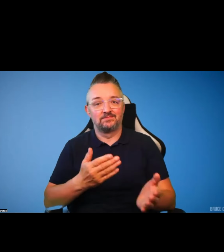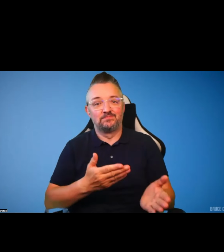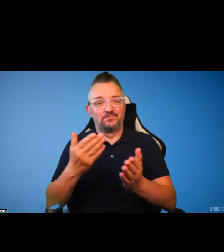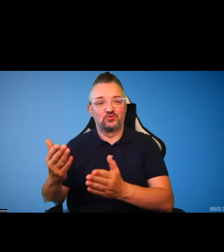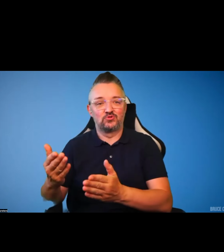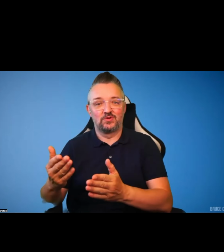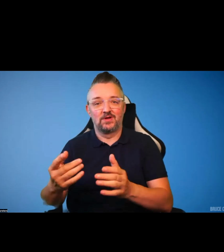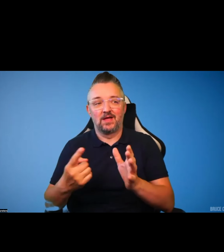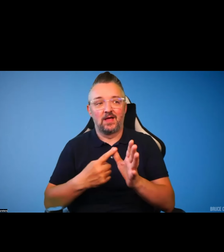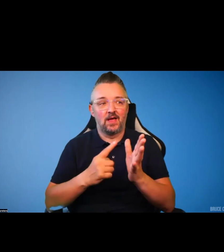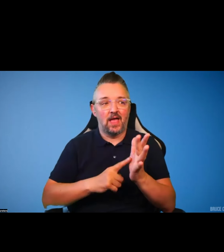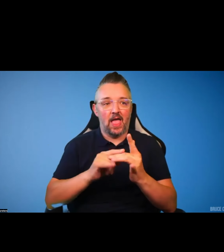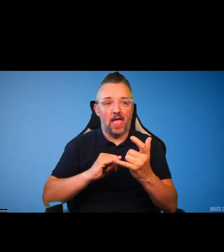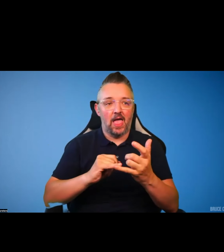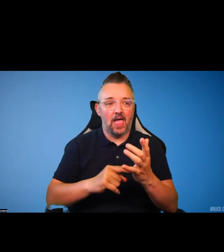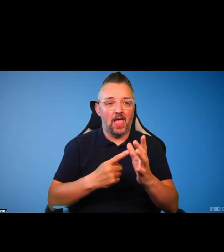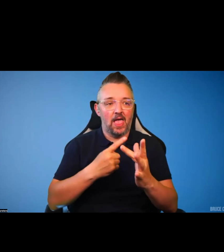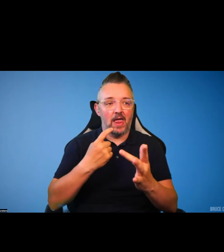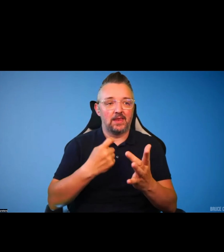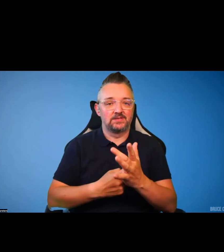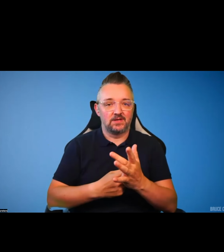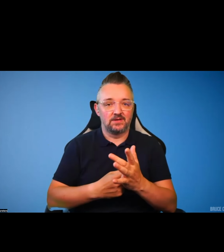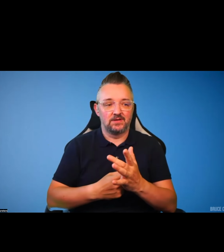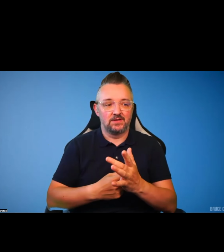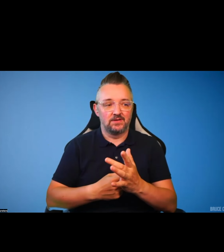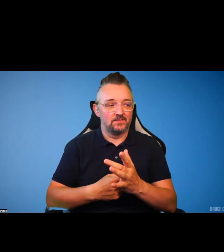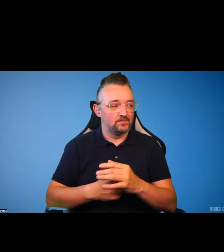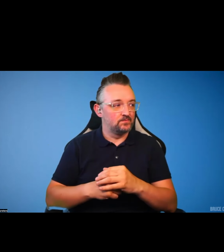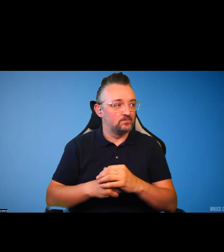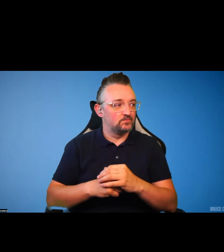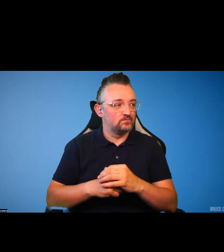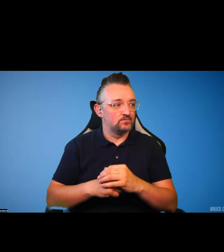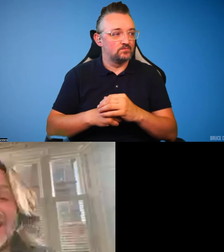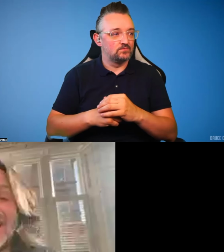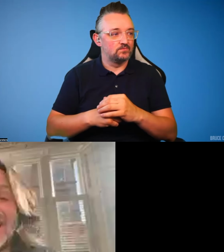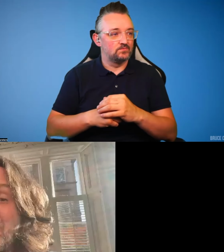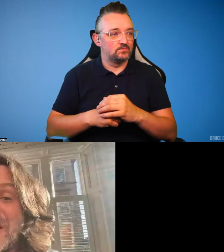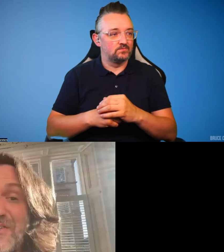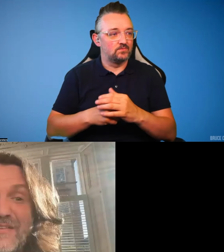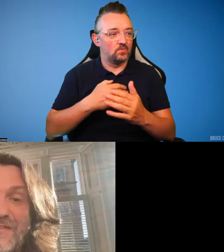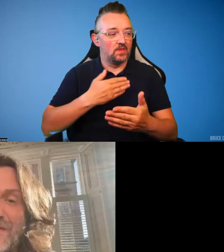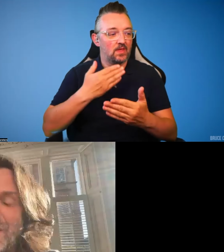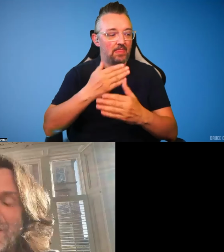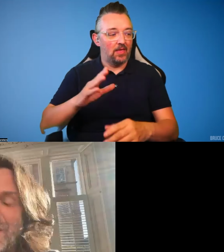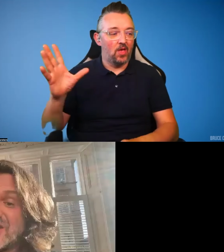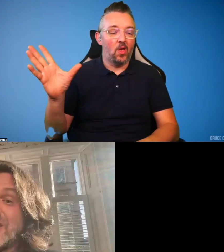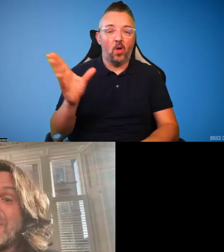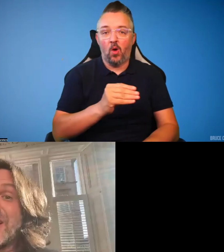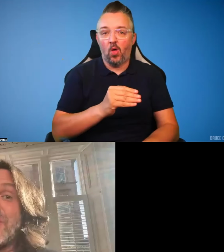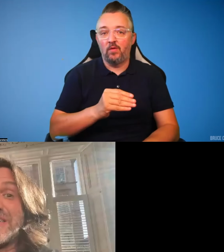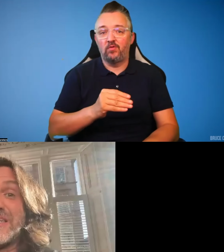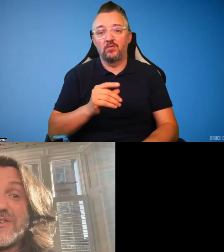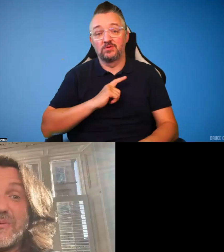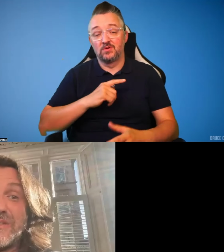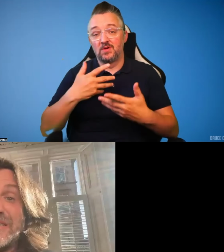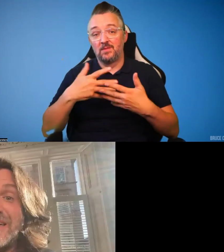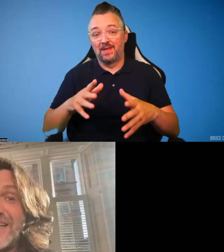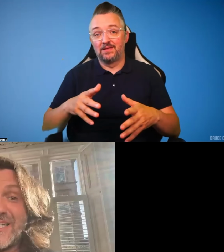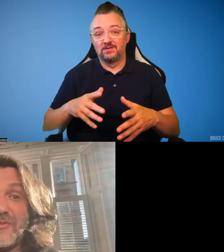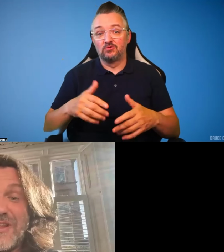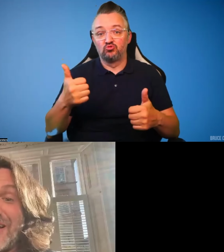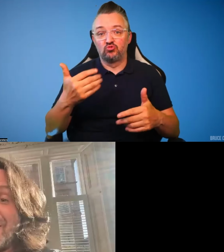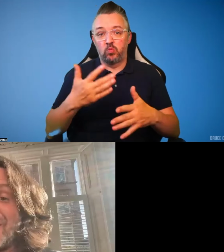up your vocal cords. Play nice. Just to thank everybody really for what has truly been a coordinated